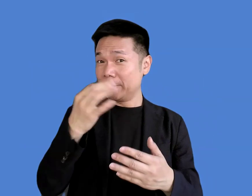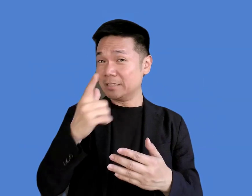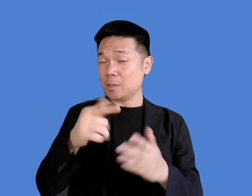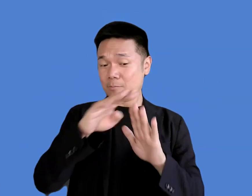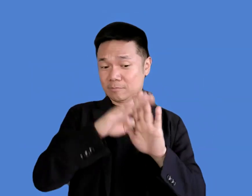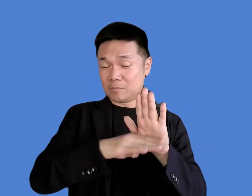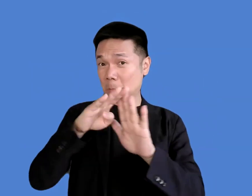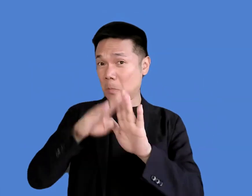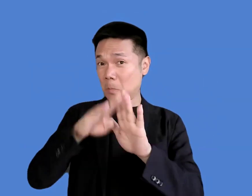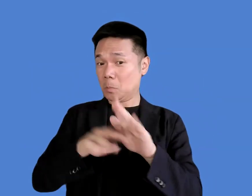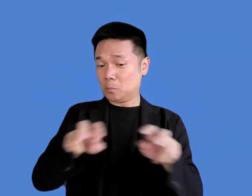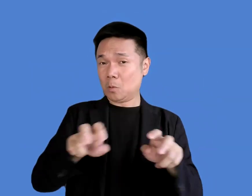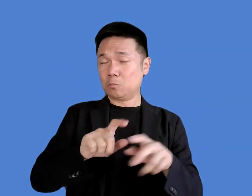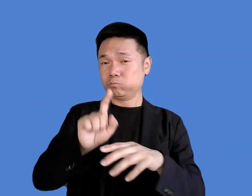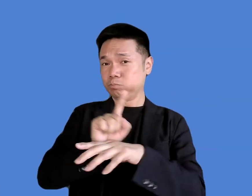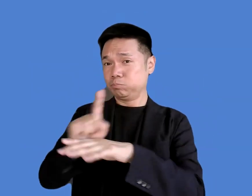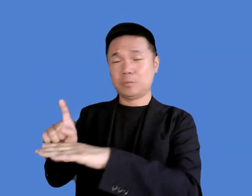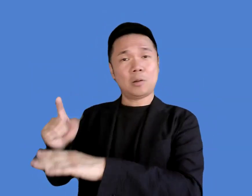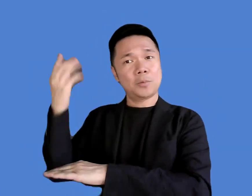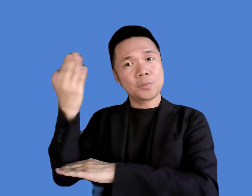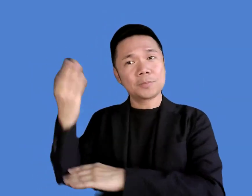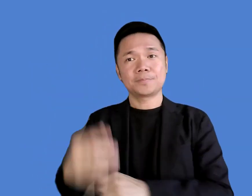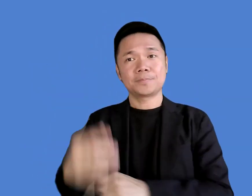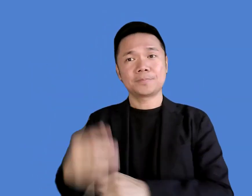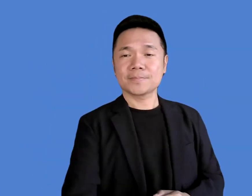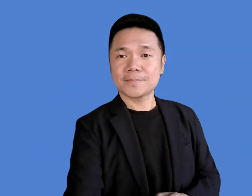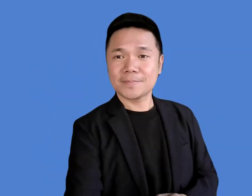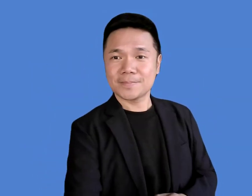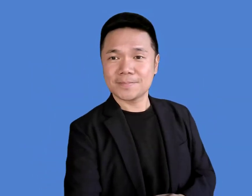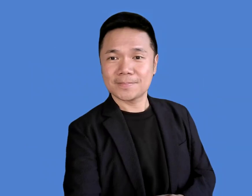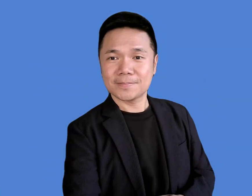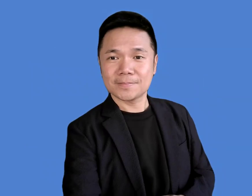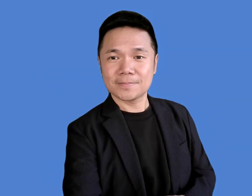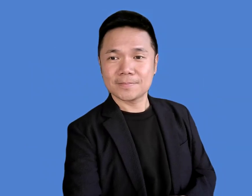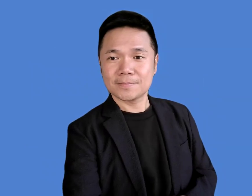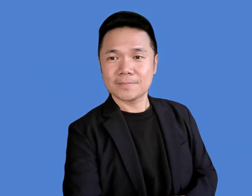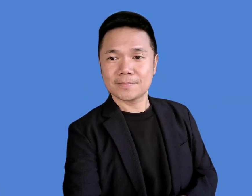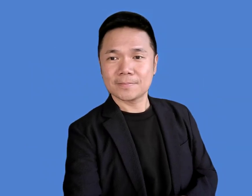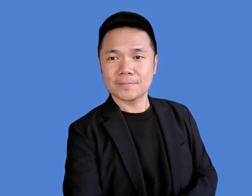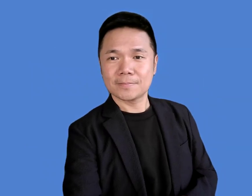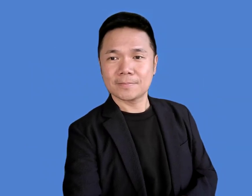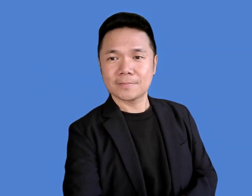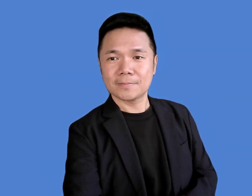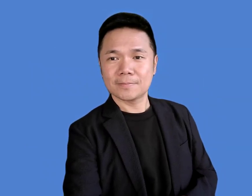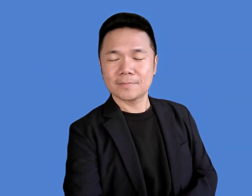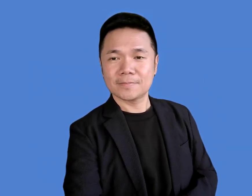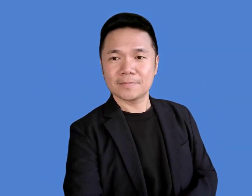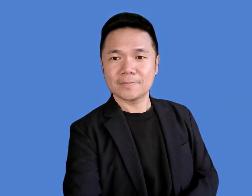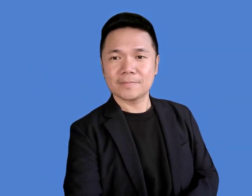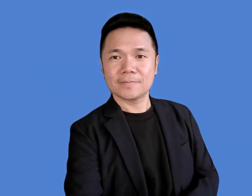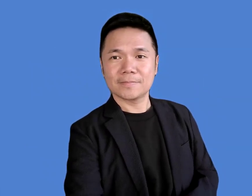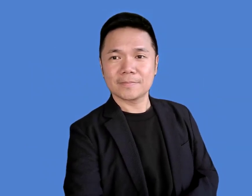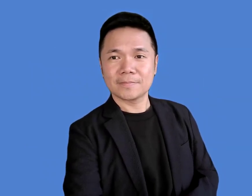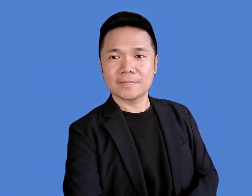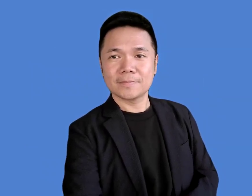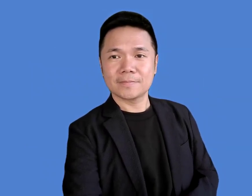of panelists to share with you. Okay, so I'm not going to go over every single item on this slide. This is